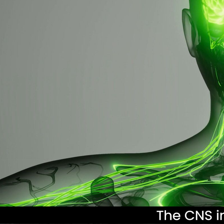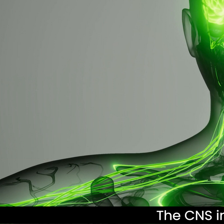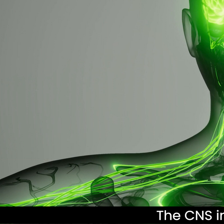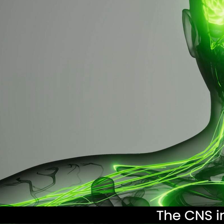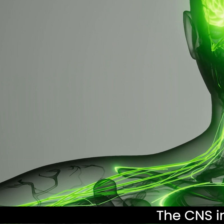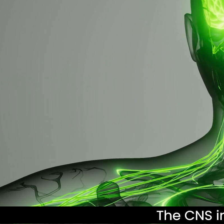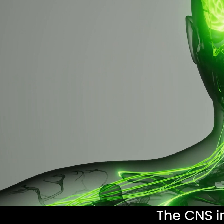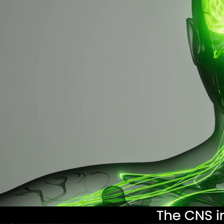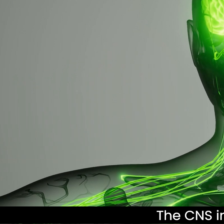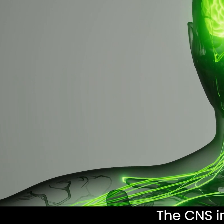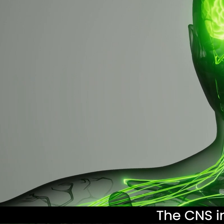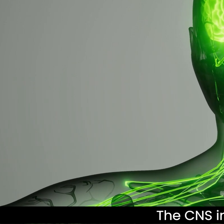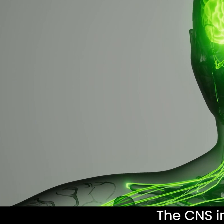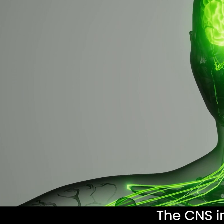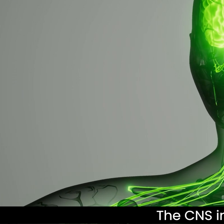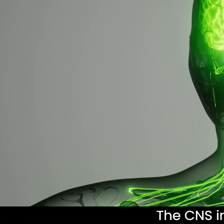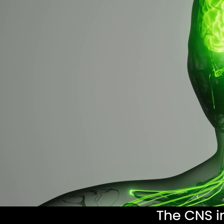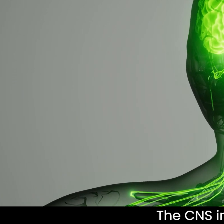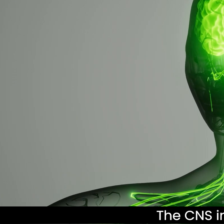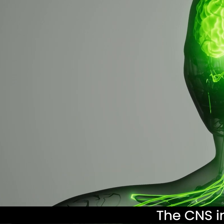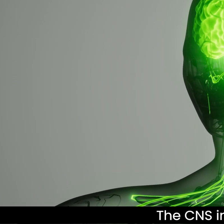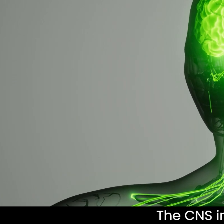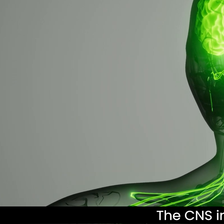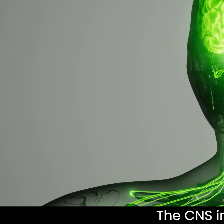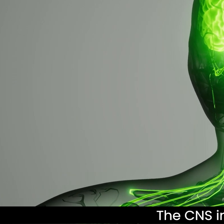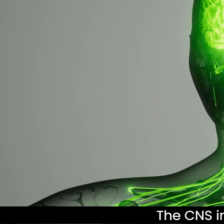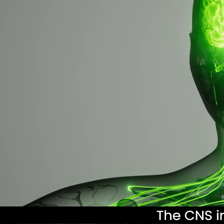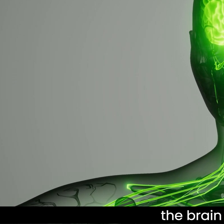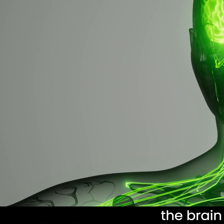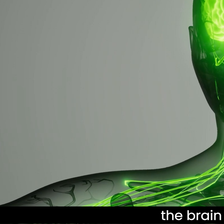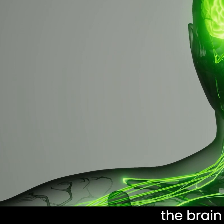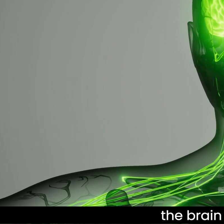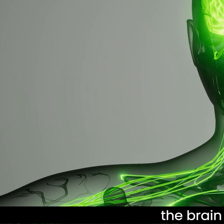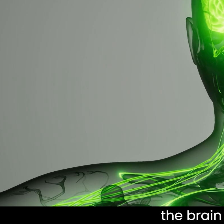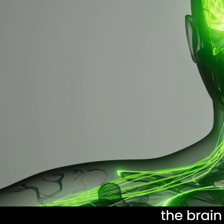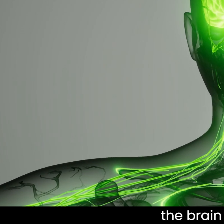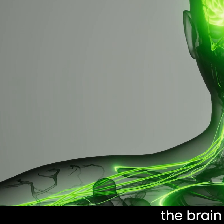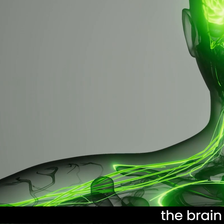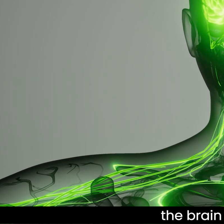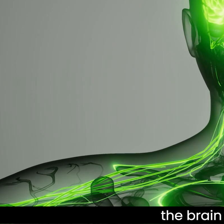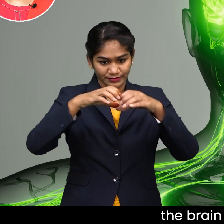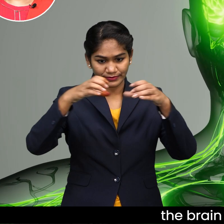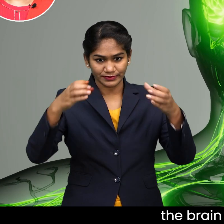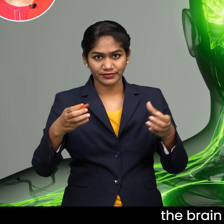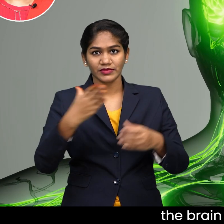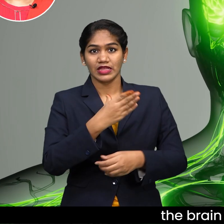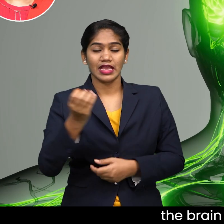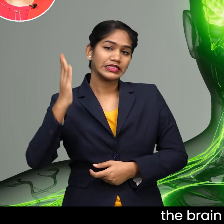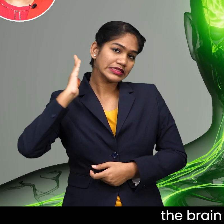The CNS in man consists of the brain and spinal